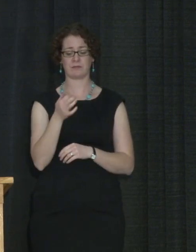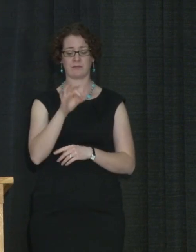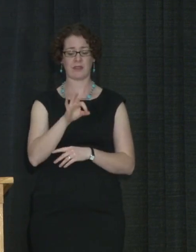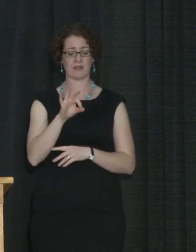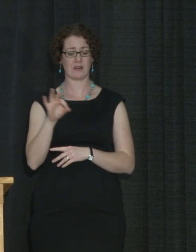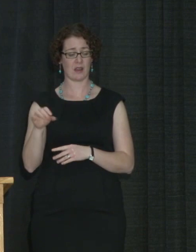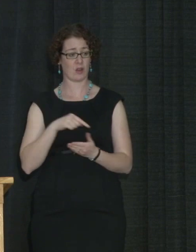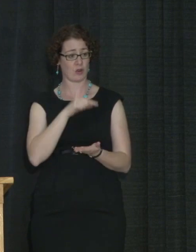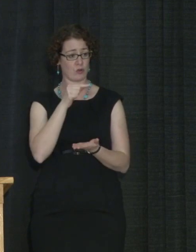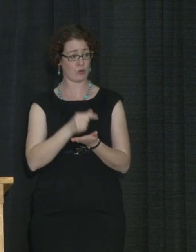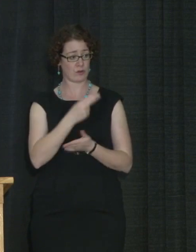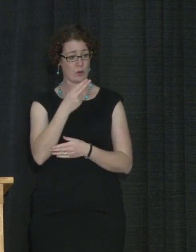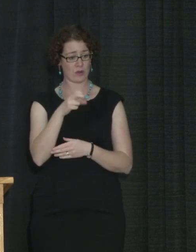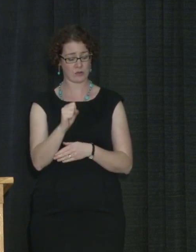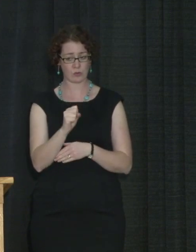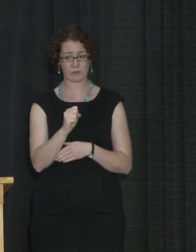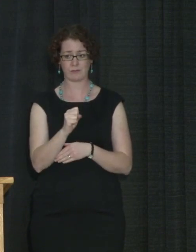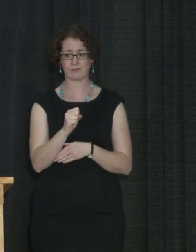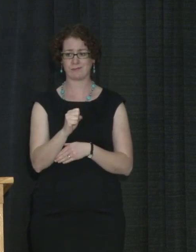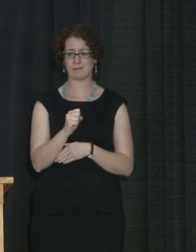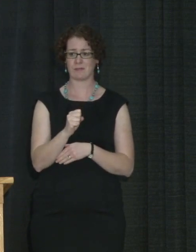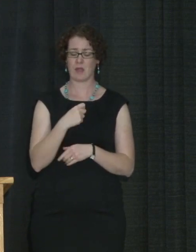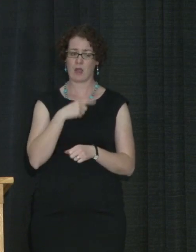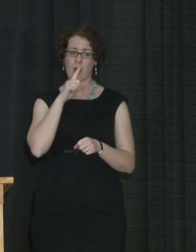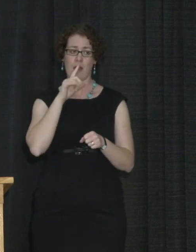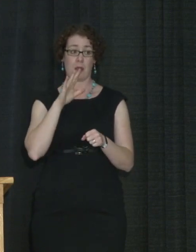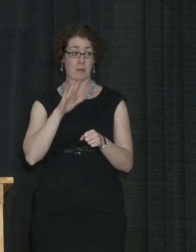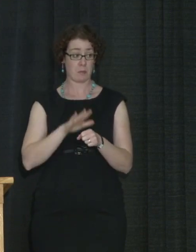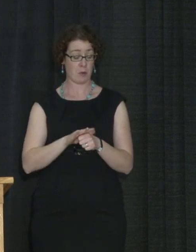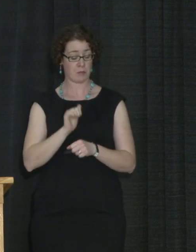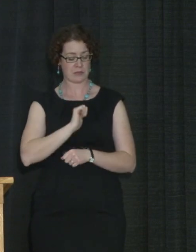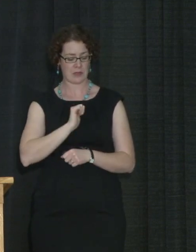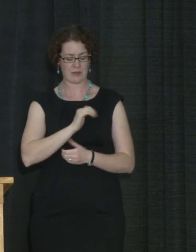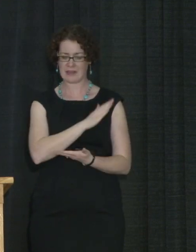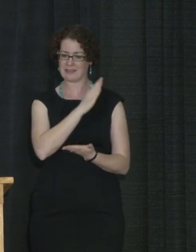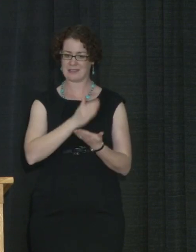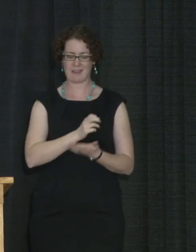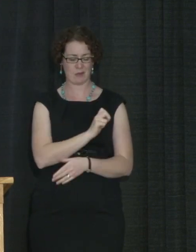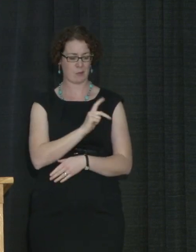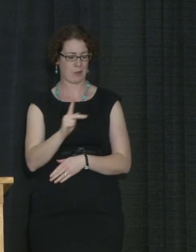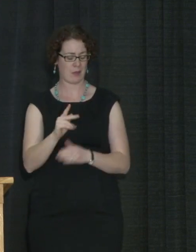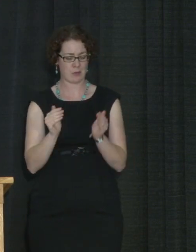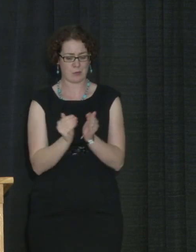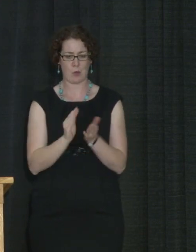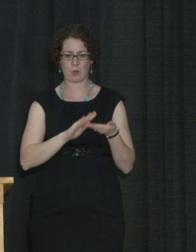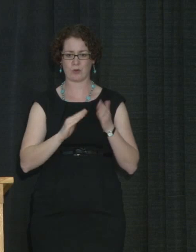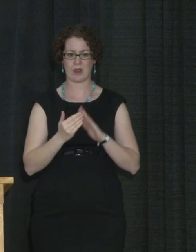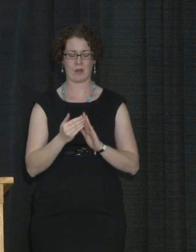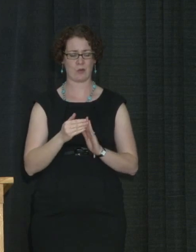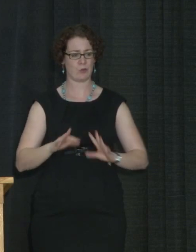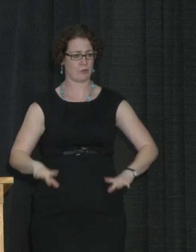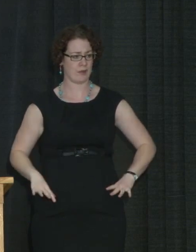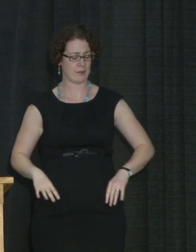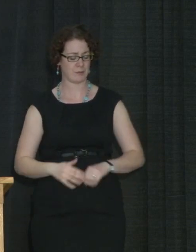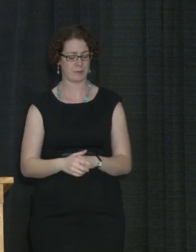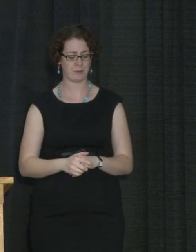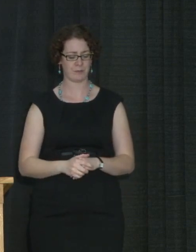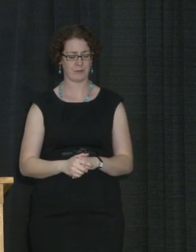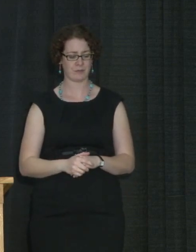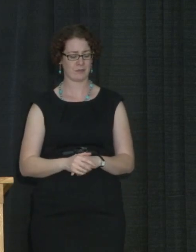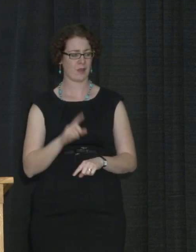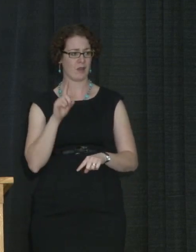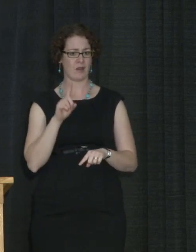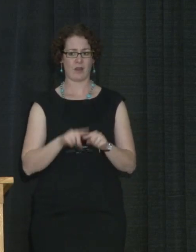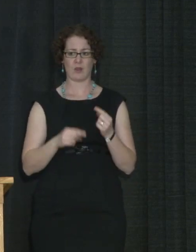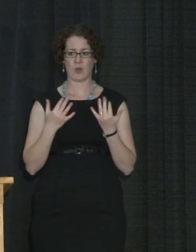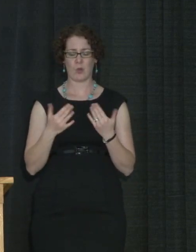when I graduated high school, I made a promise to myself to never return to that small town. I couldn't wait to